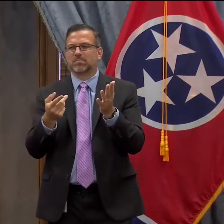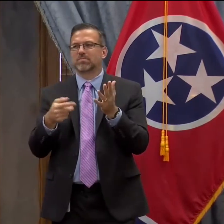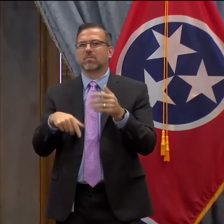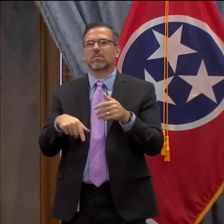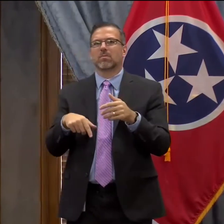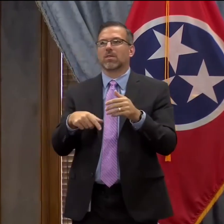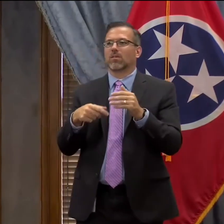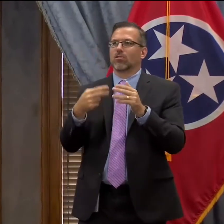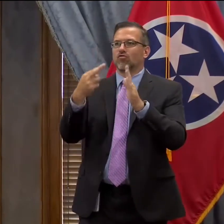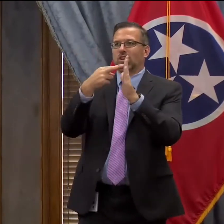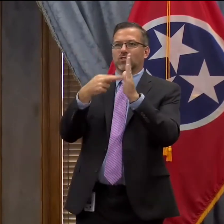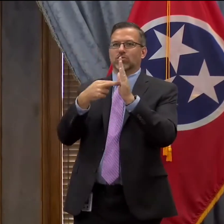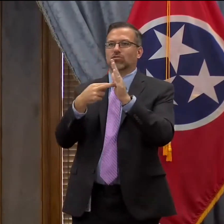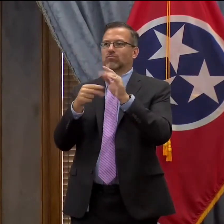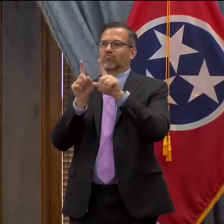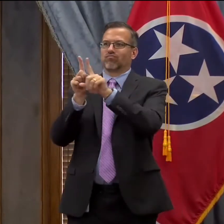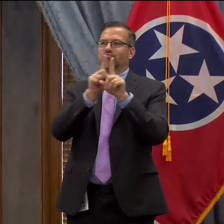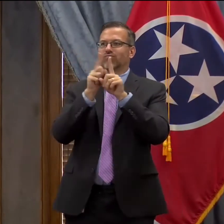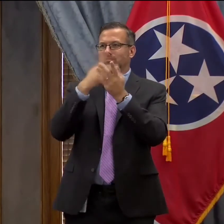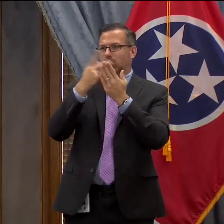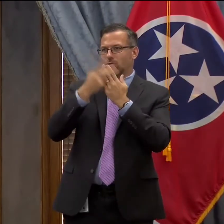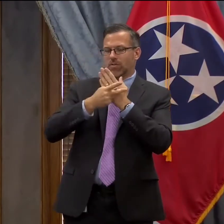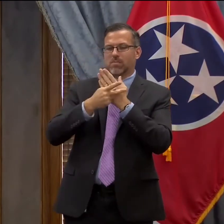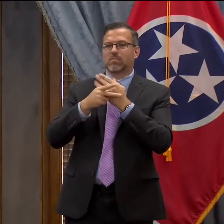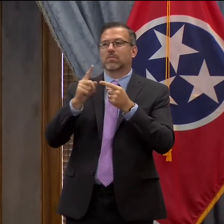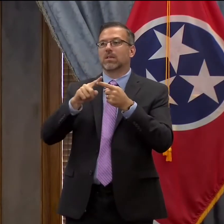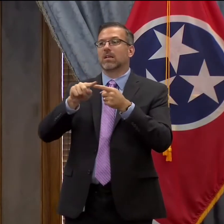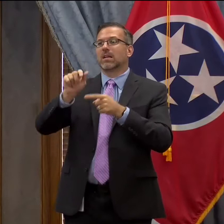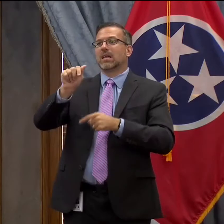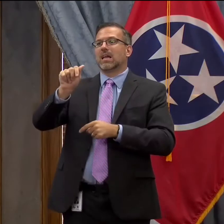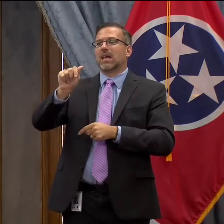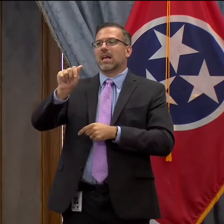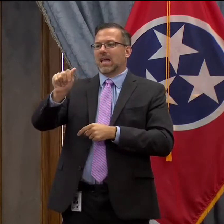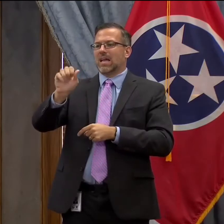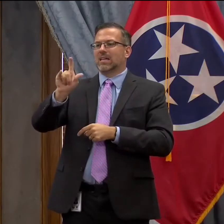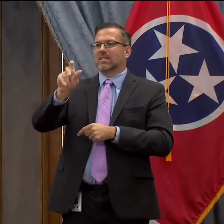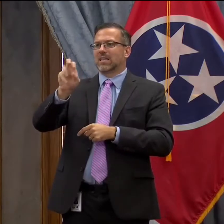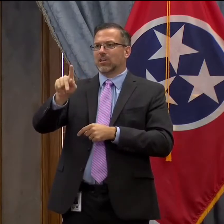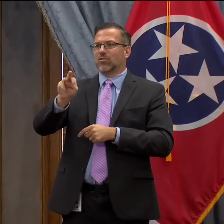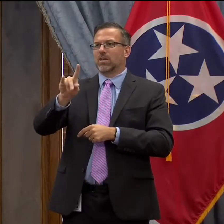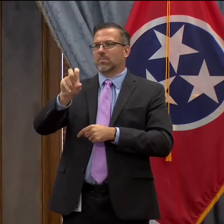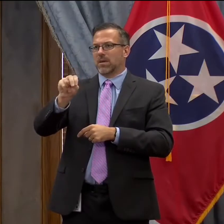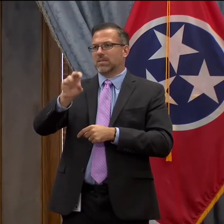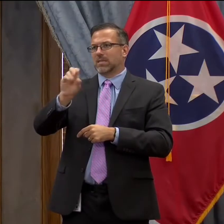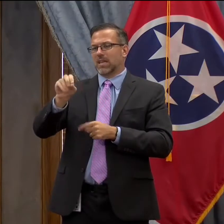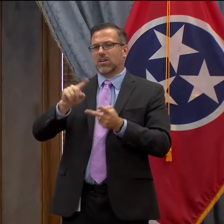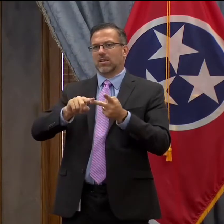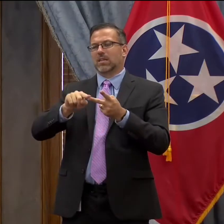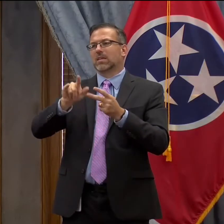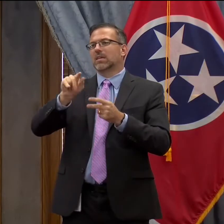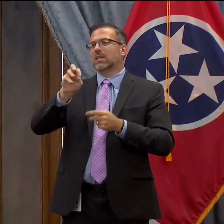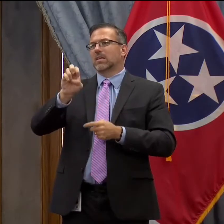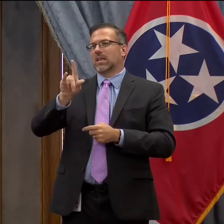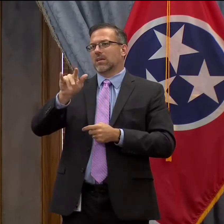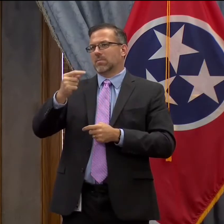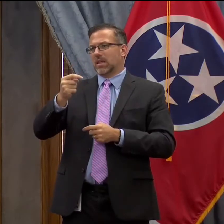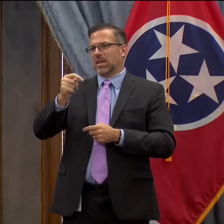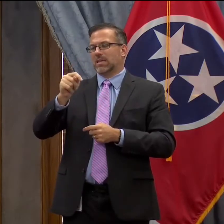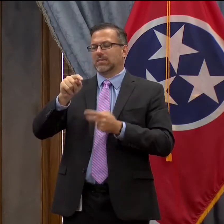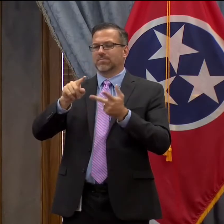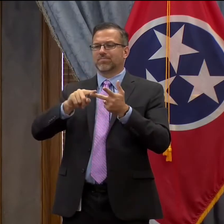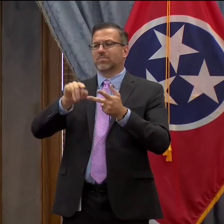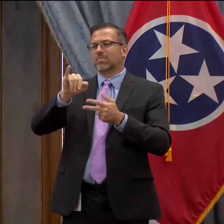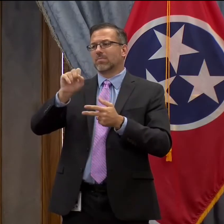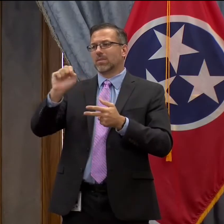these new registered apprenticeship programs. Ace Electric in Madison County, Limelight Hospitality in Murray County, ISG in